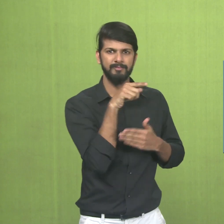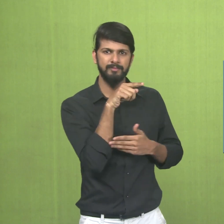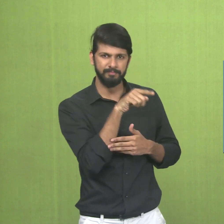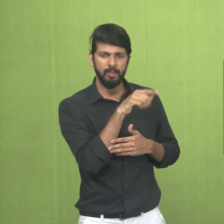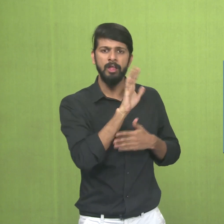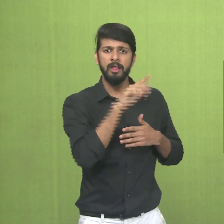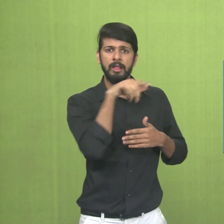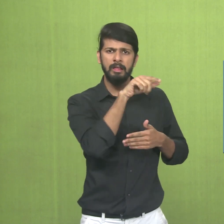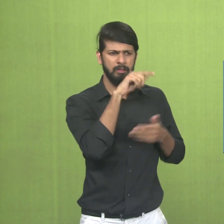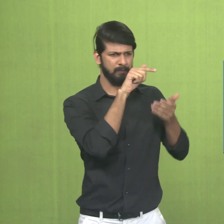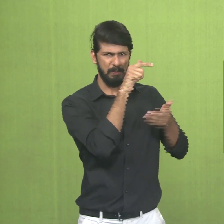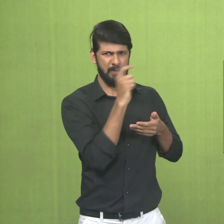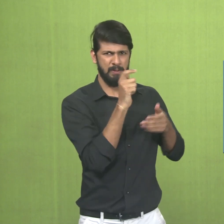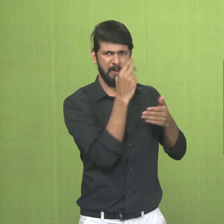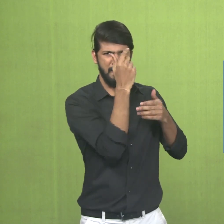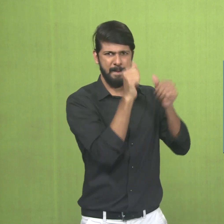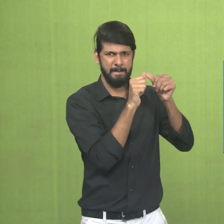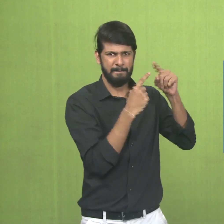The second painter is Abanindranath Tagore,